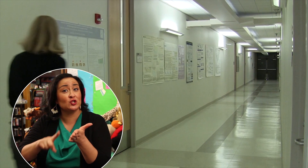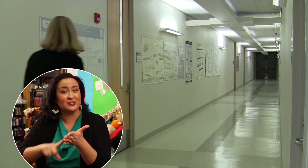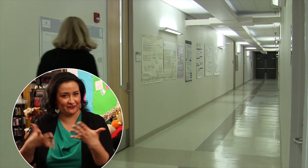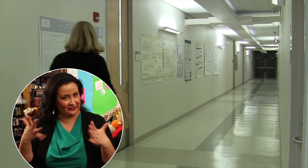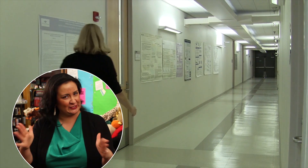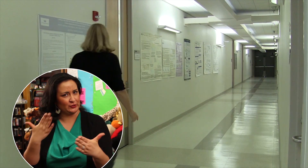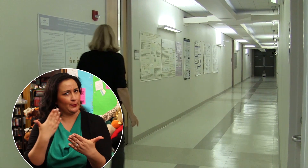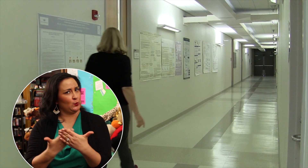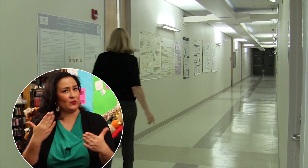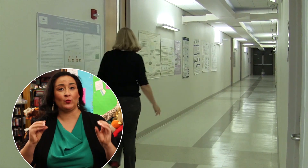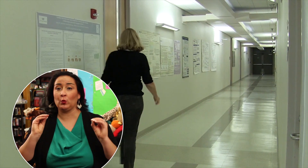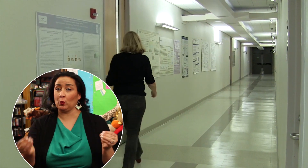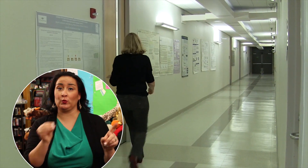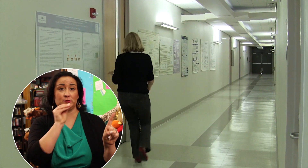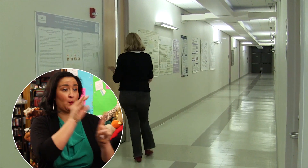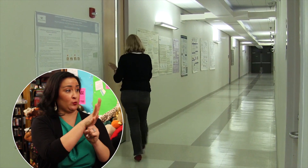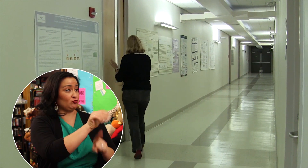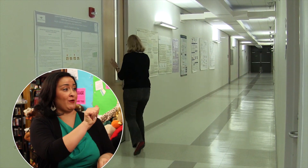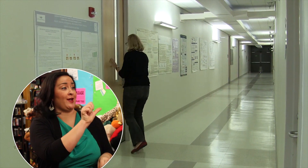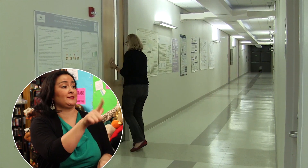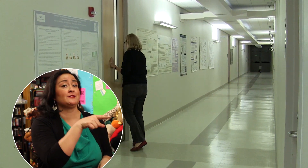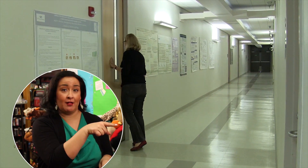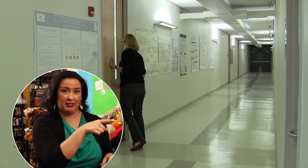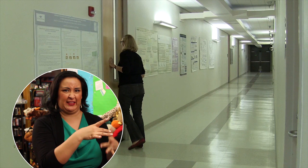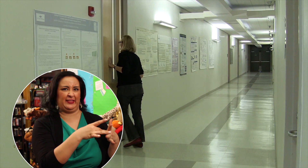she's proven that lack of exposure to ASL